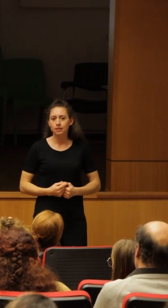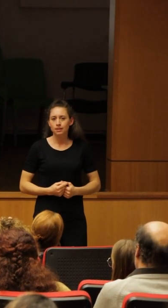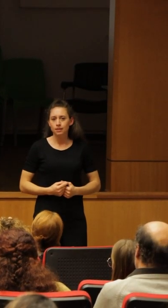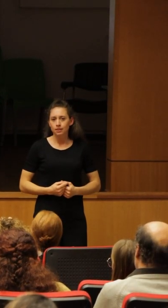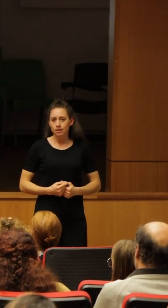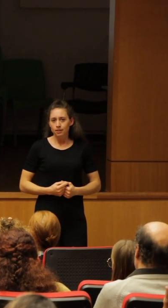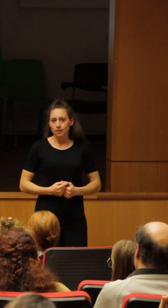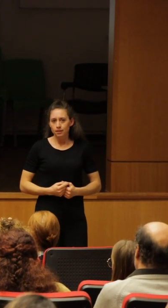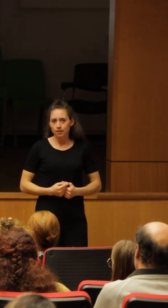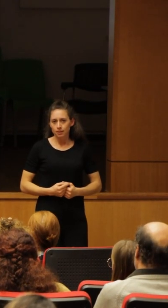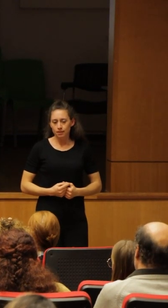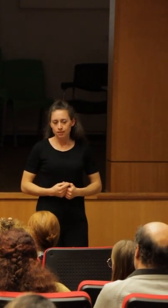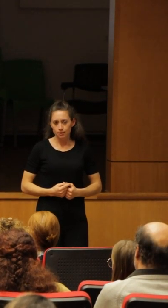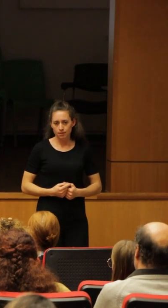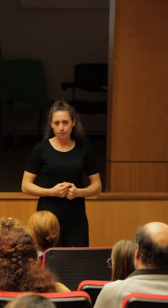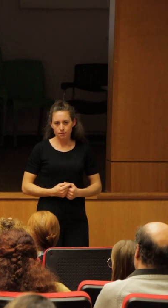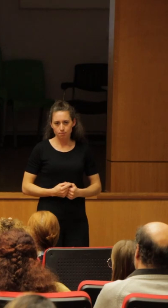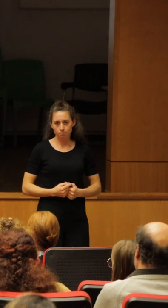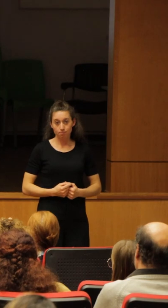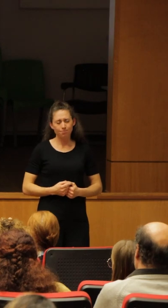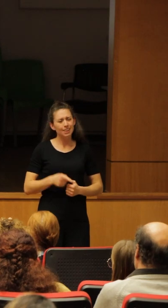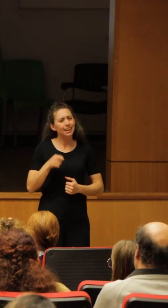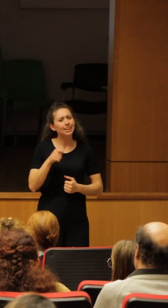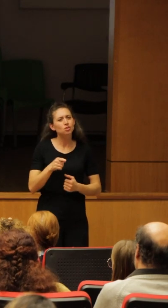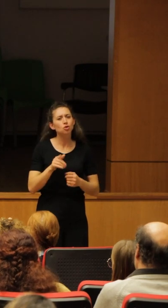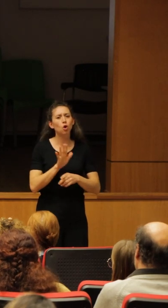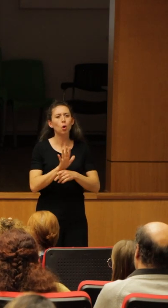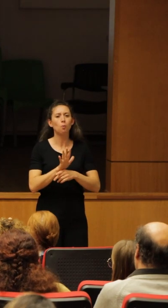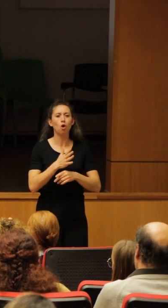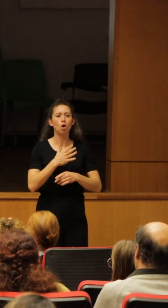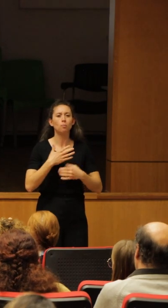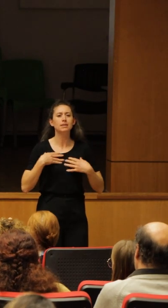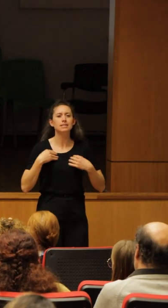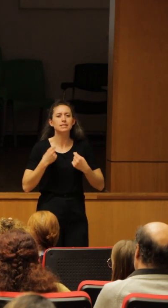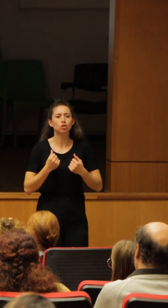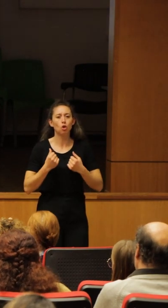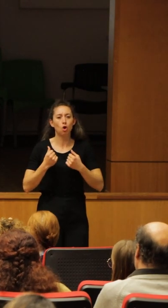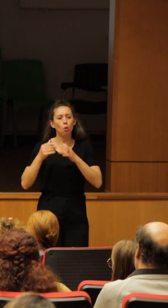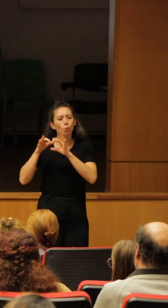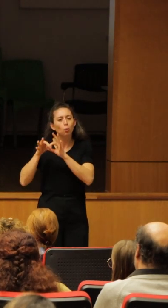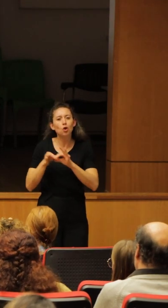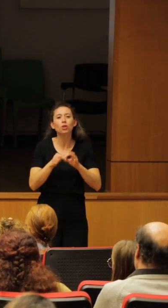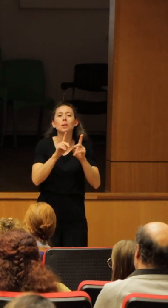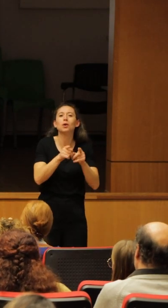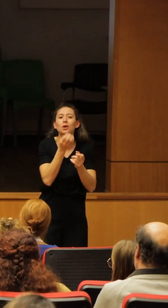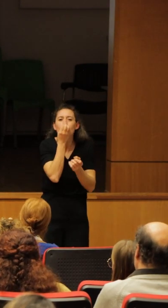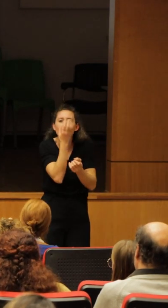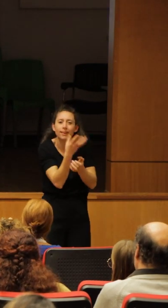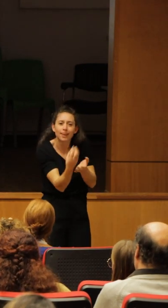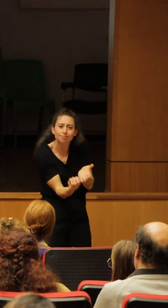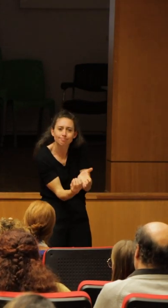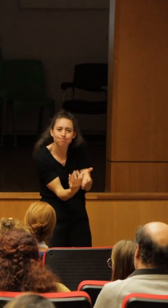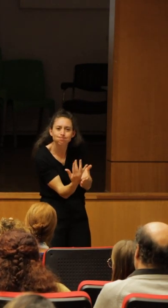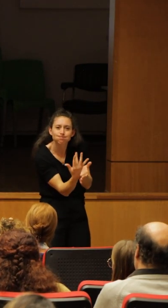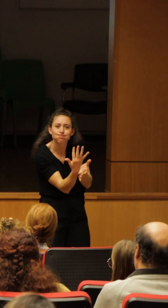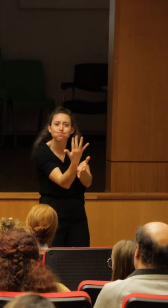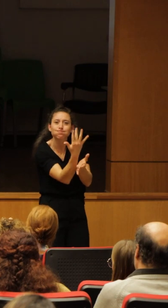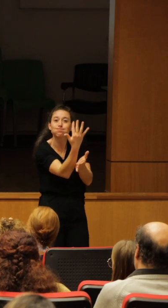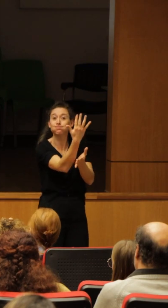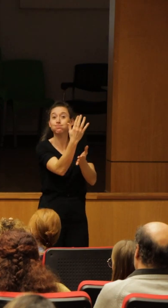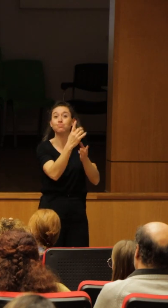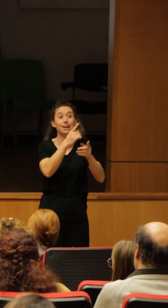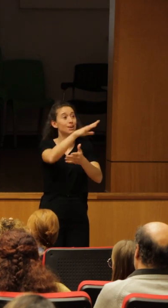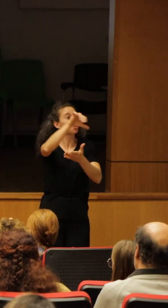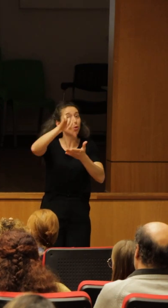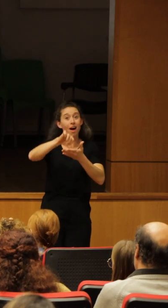in the middle of the pavement, in the middle of the city. Ese ser uno con esa plantita, esa pequeña plantita que está de repente creciendo en medio del hormigón en